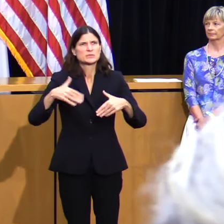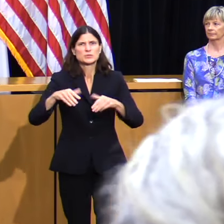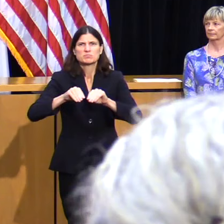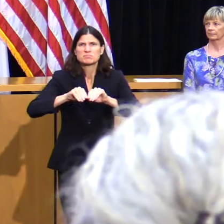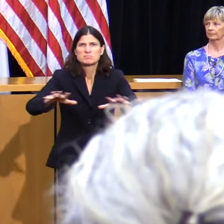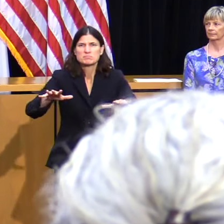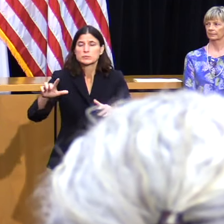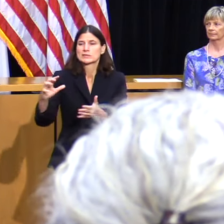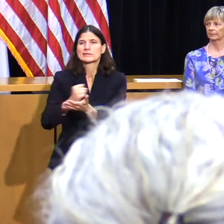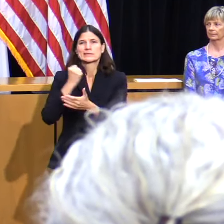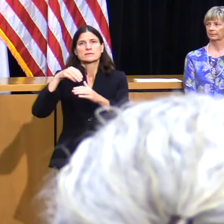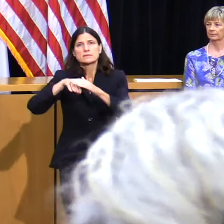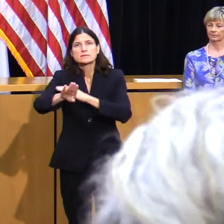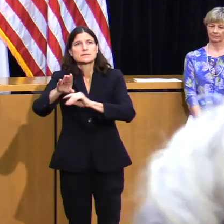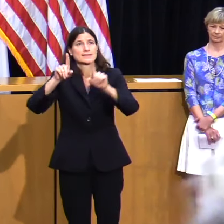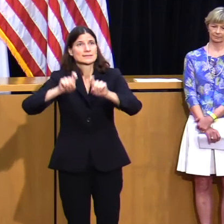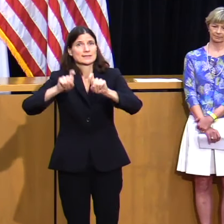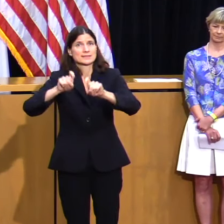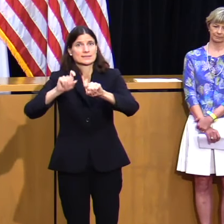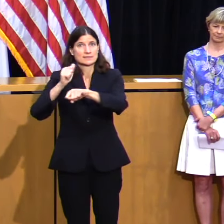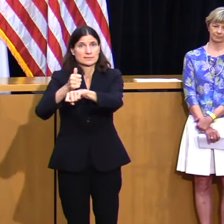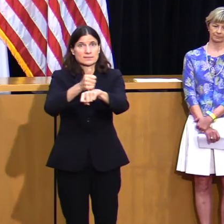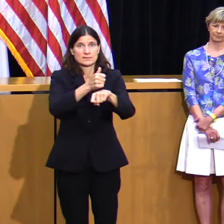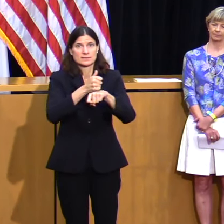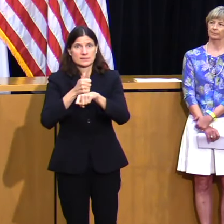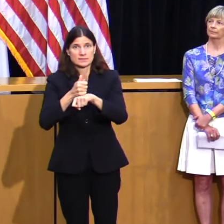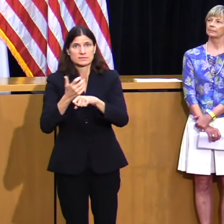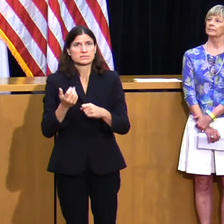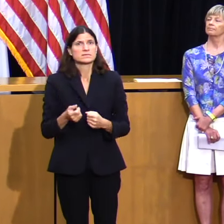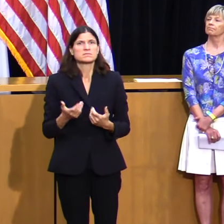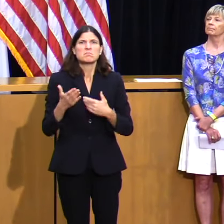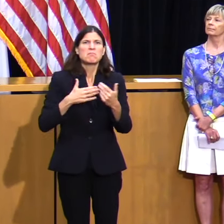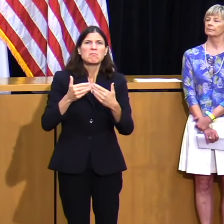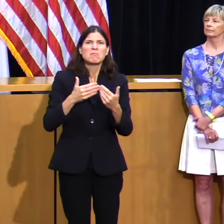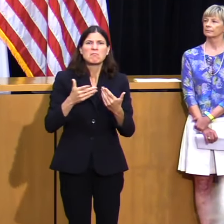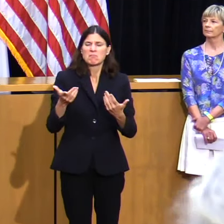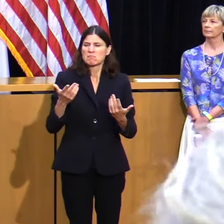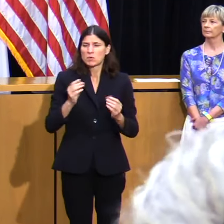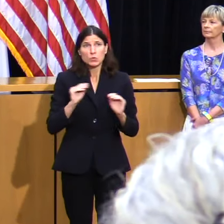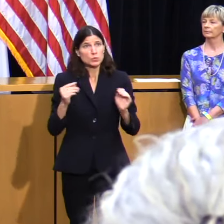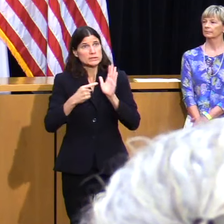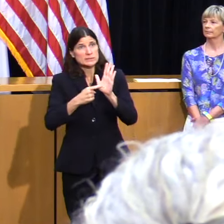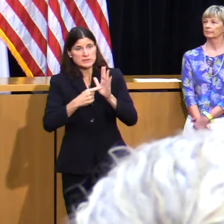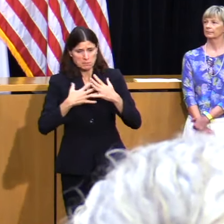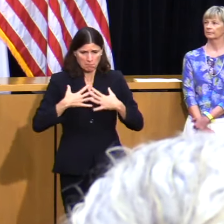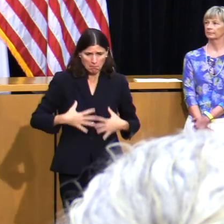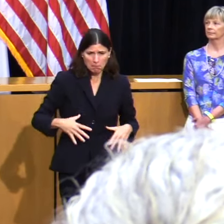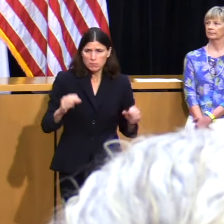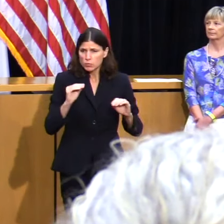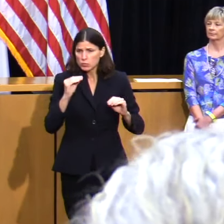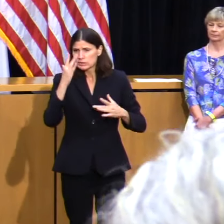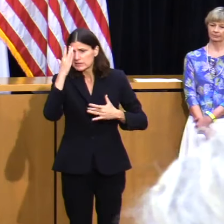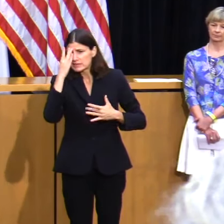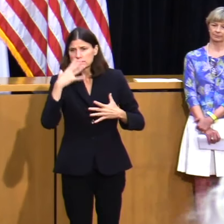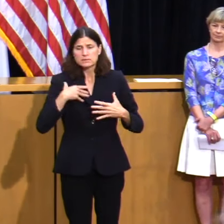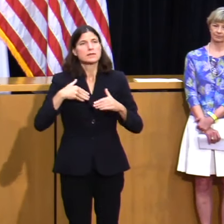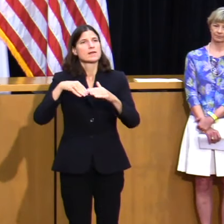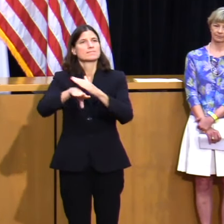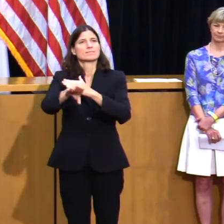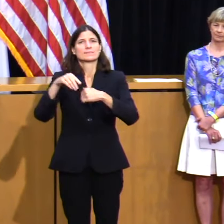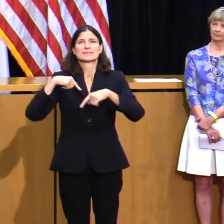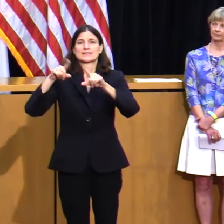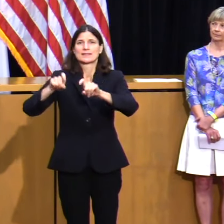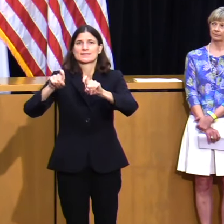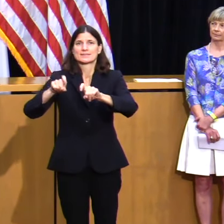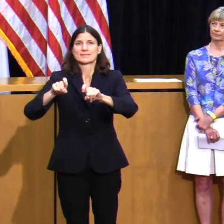including people who are asymptomatic. As schools get underway, we want to ensure that we continue to have robust testing capacity,